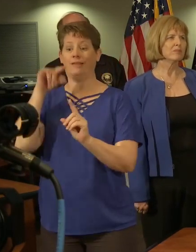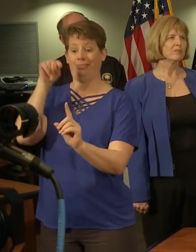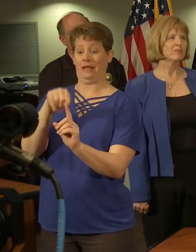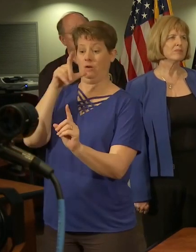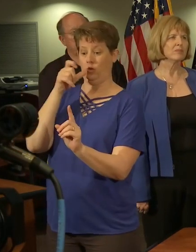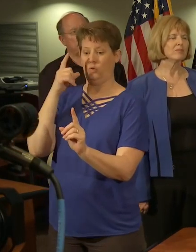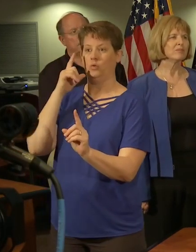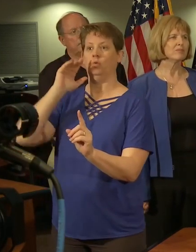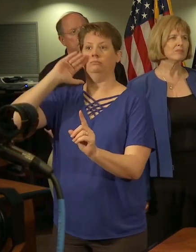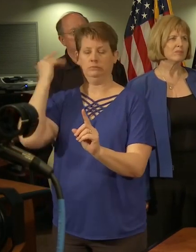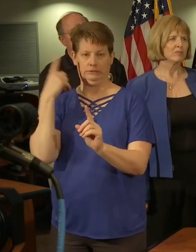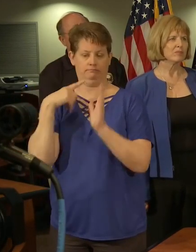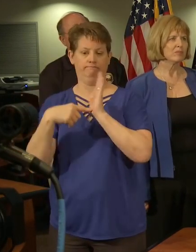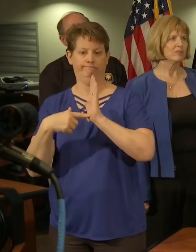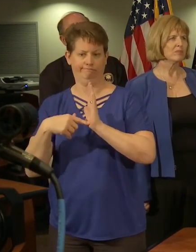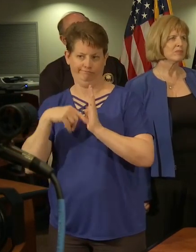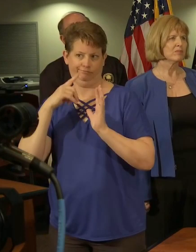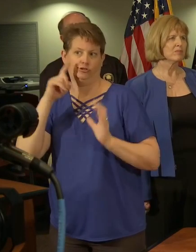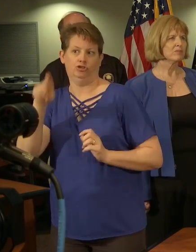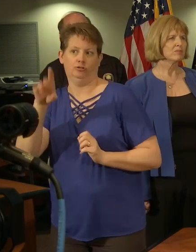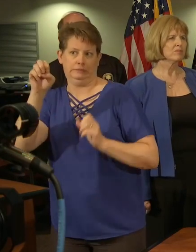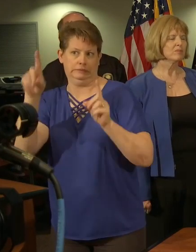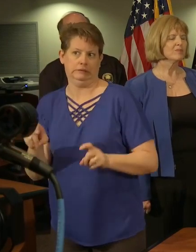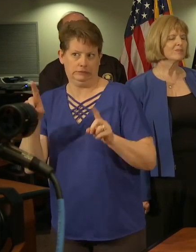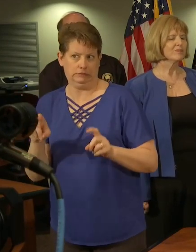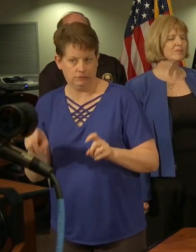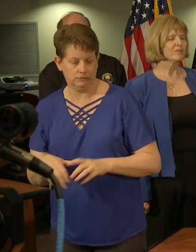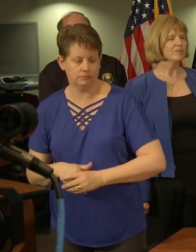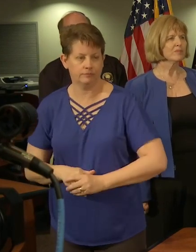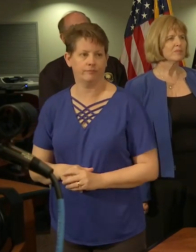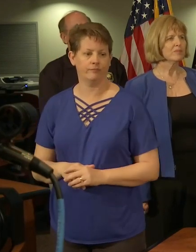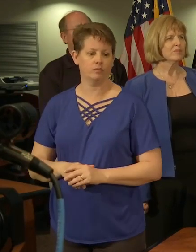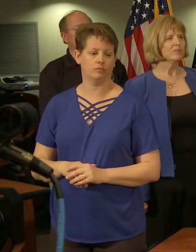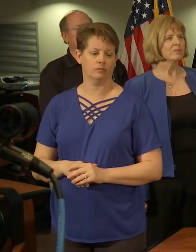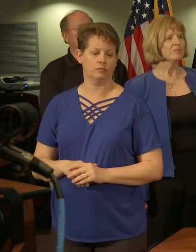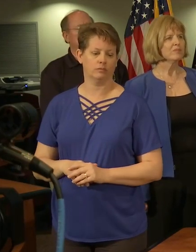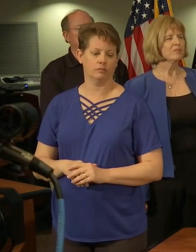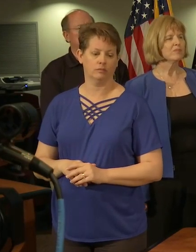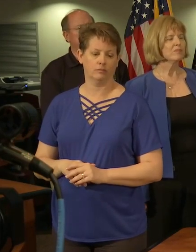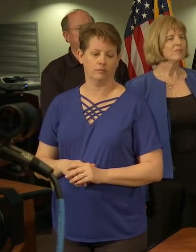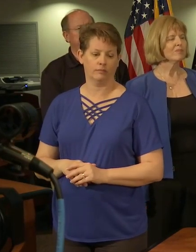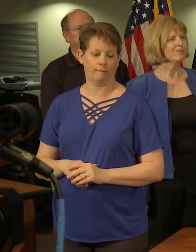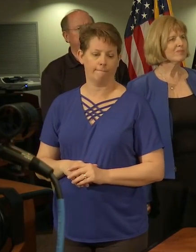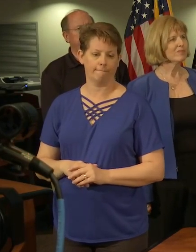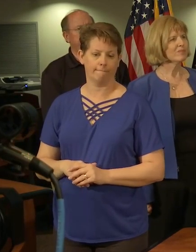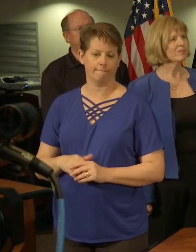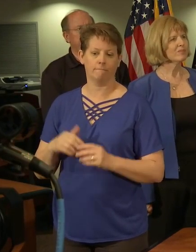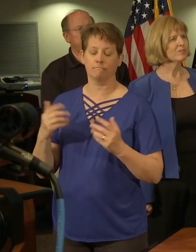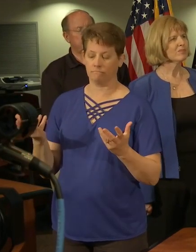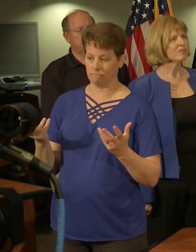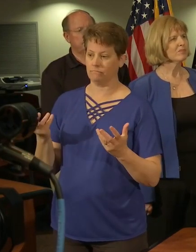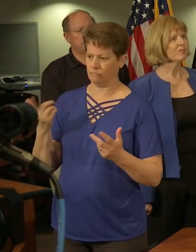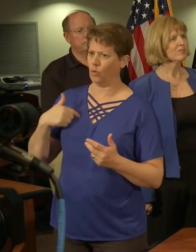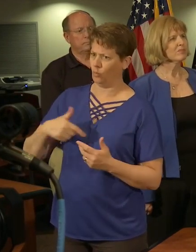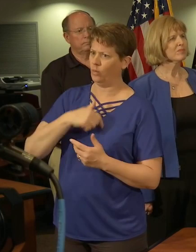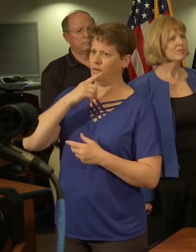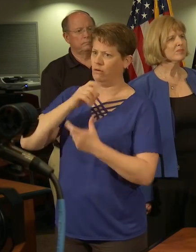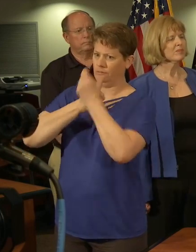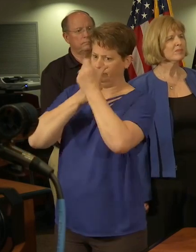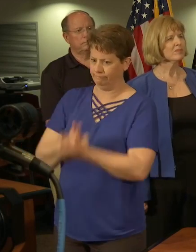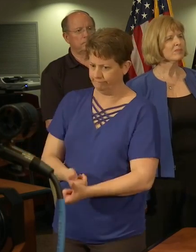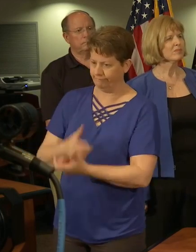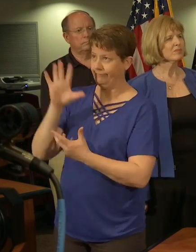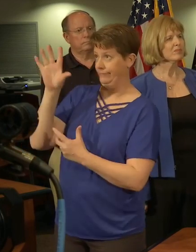that have been indicated by the screening. And as we have stated very often, we are working according to